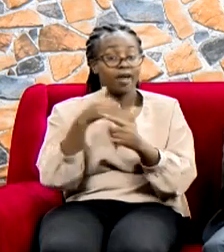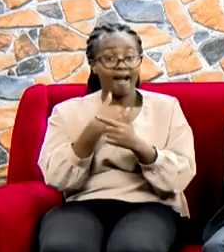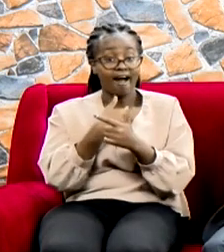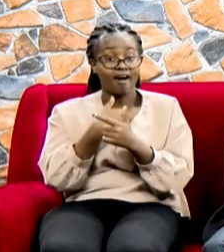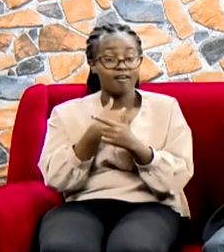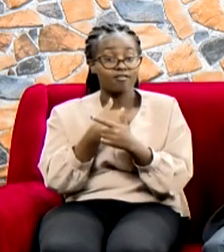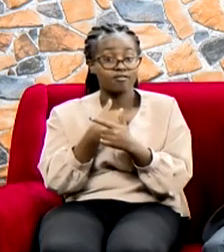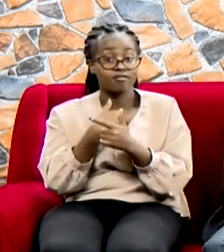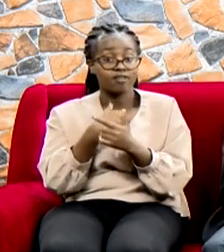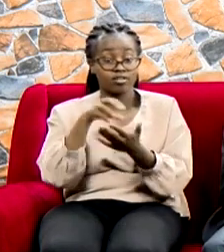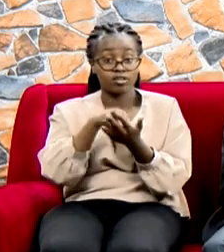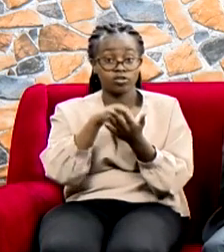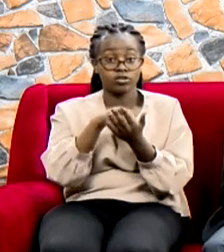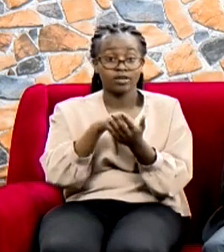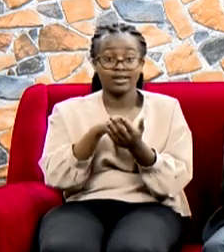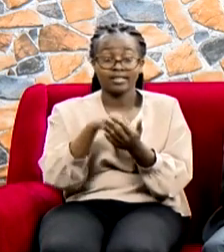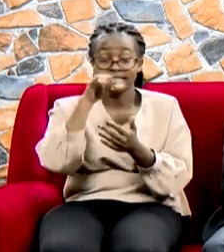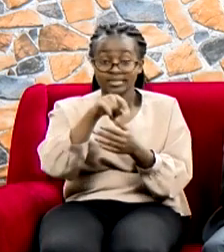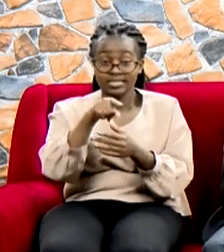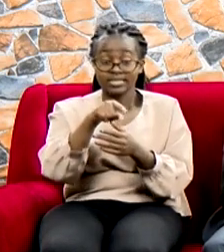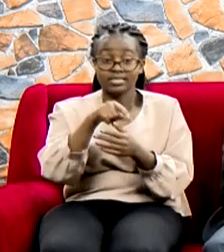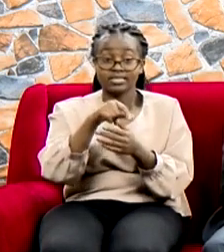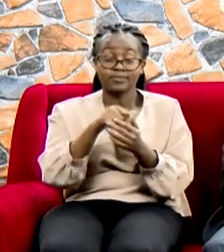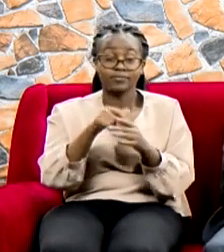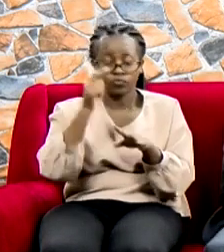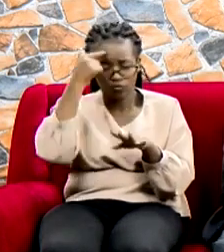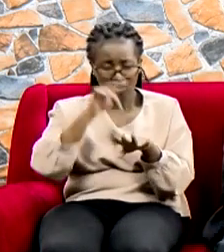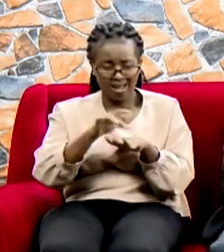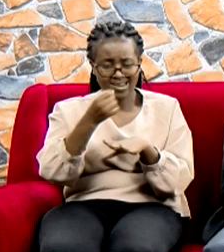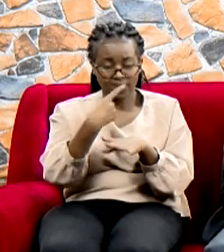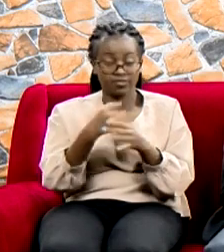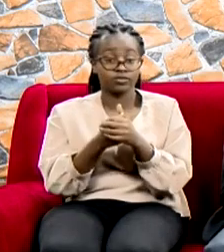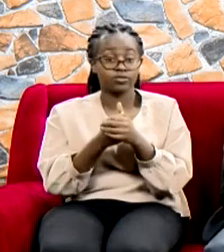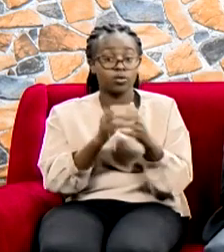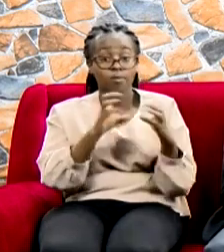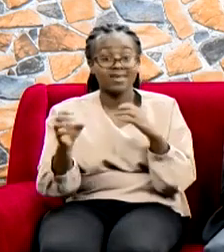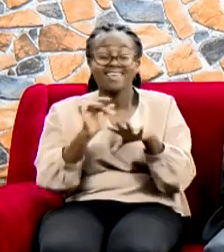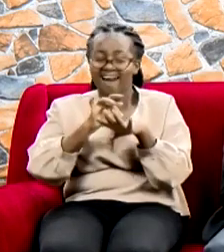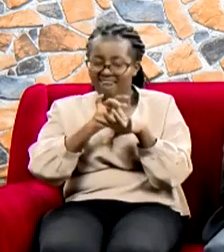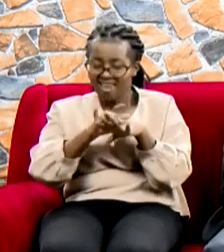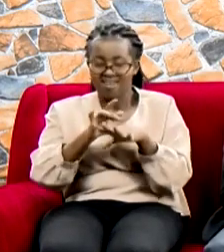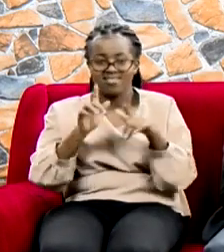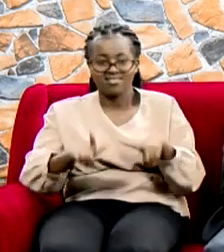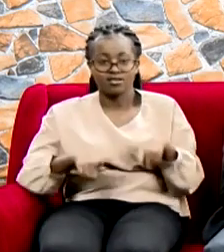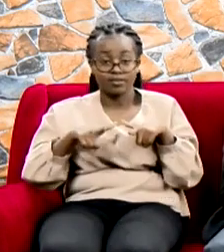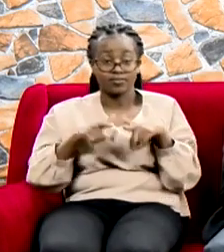have the ideal situation. The ideal situation for early intervention is that it should be done quite early in life.